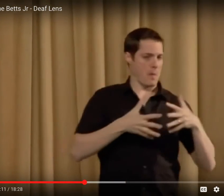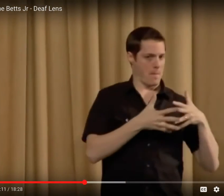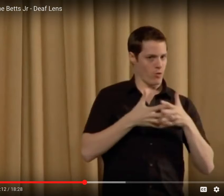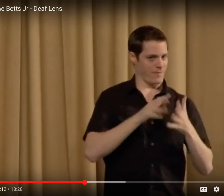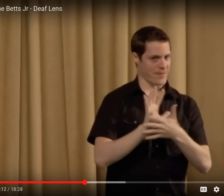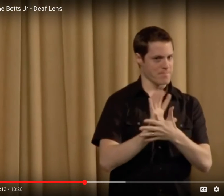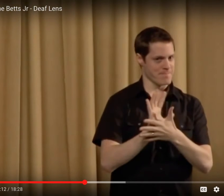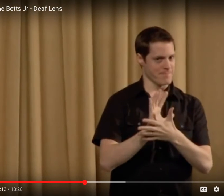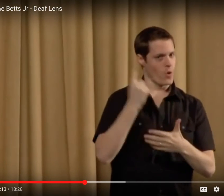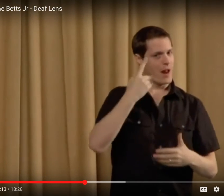itself.